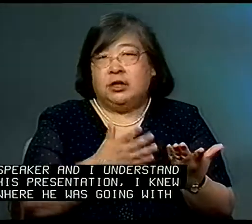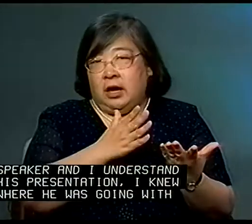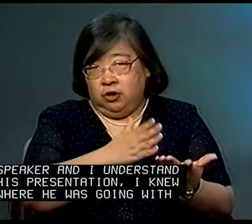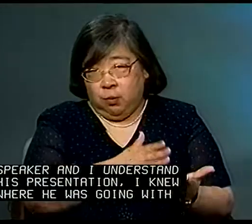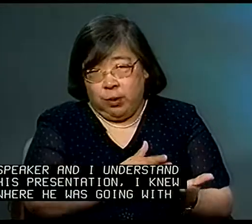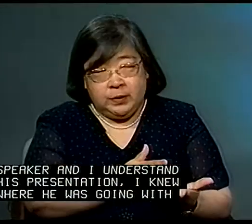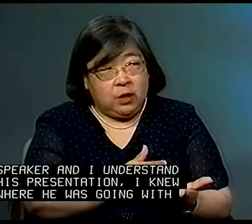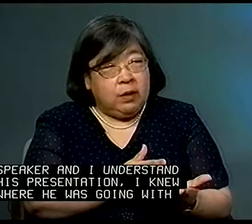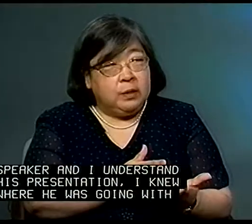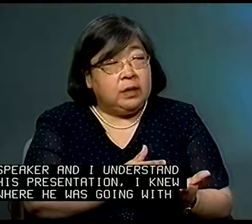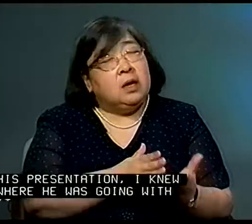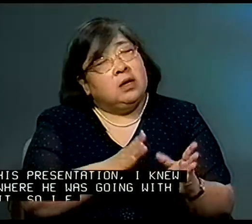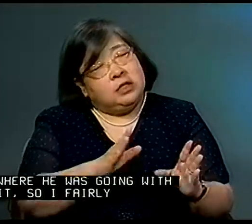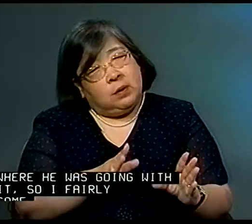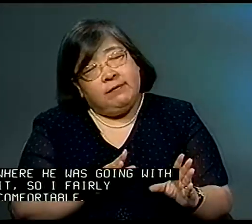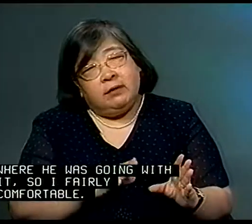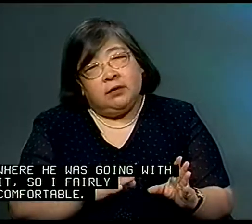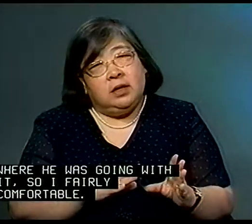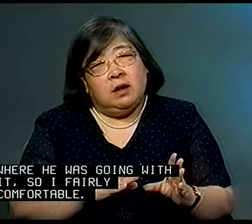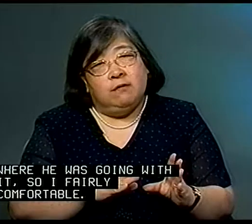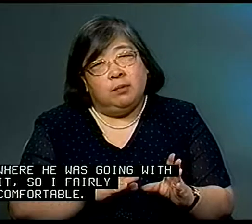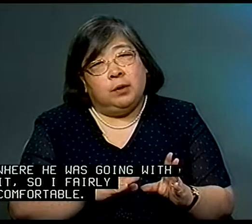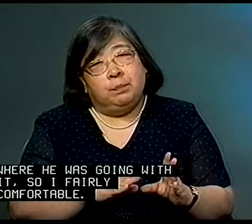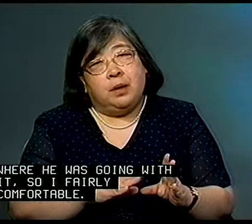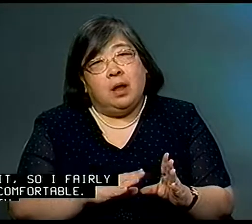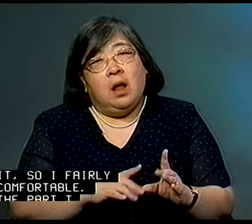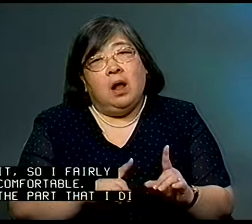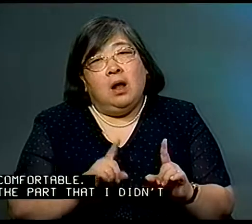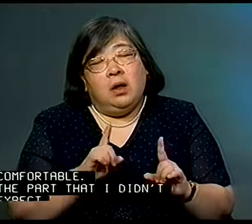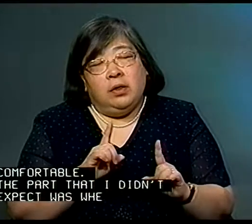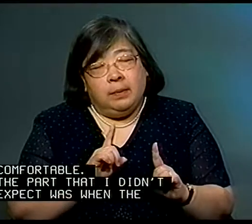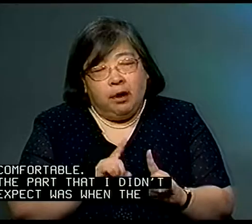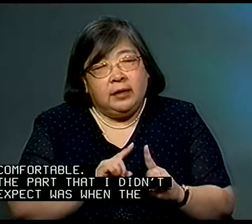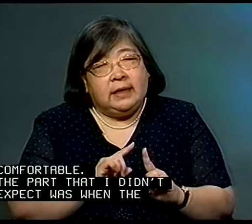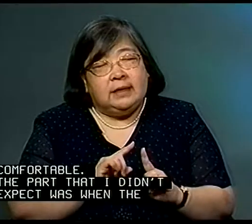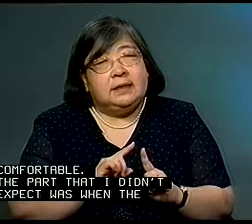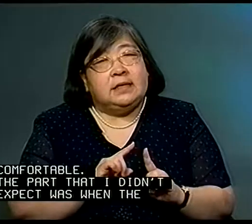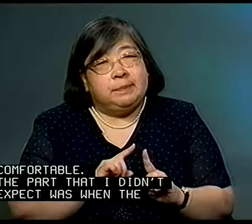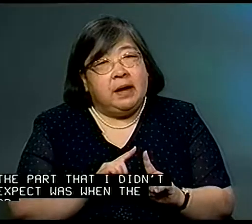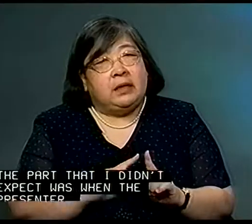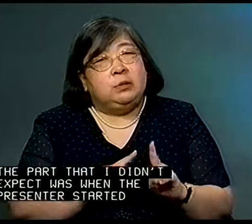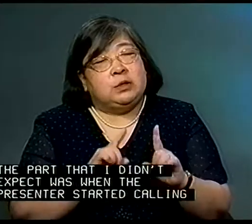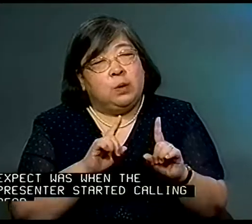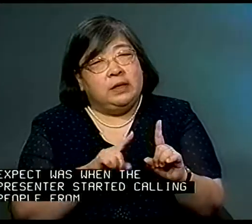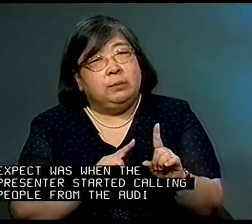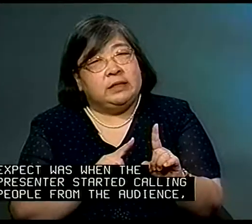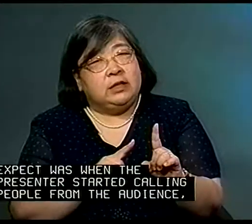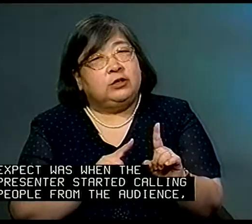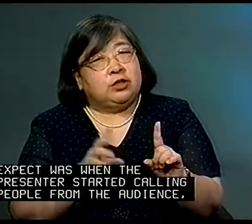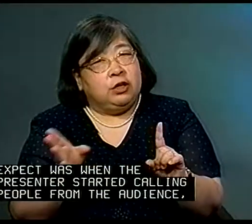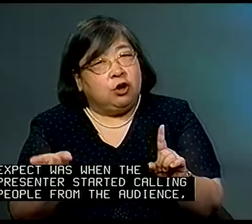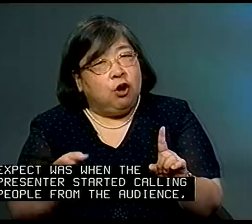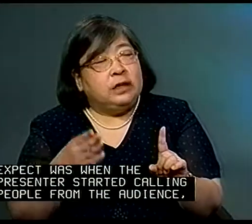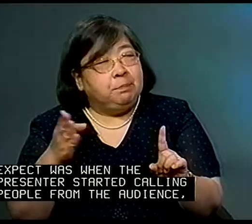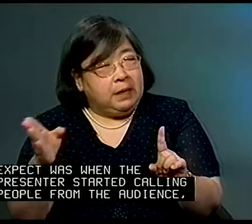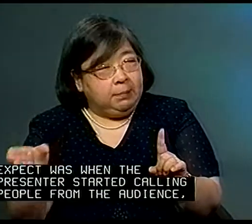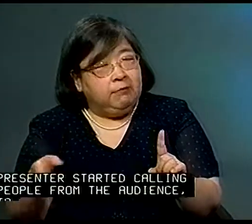I knew where he was going with it, so I felt fairly comfortable. The part that I didn't expect was when the presenter started calling people from